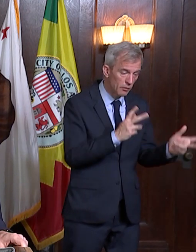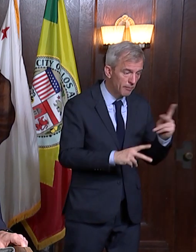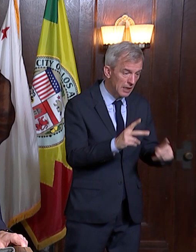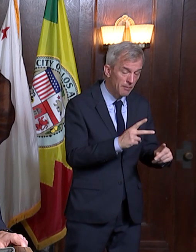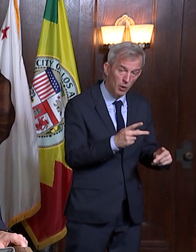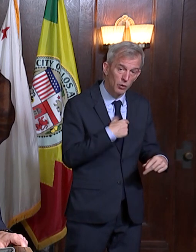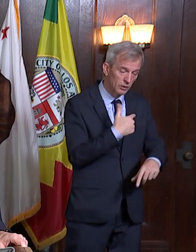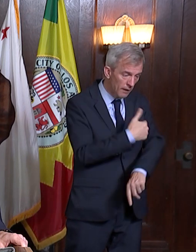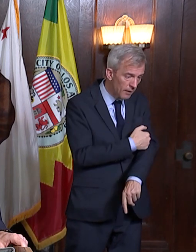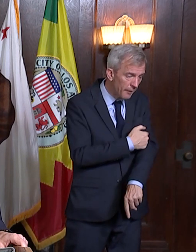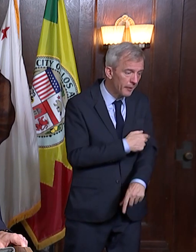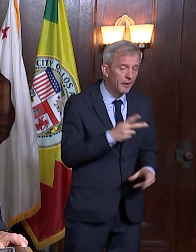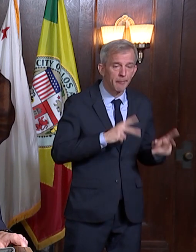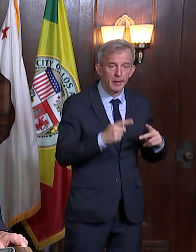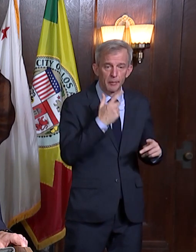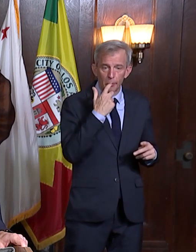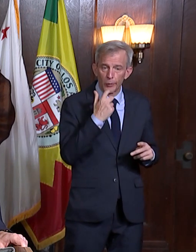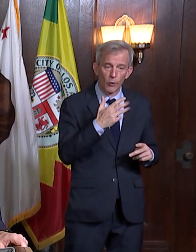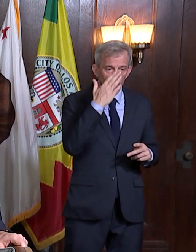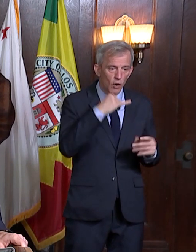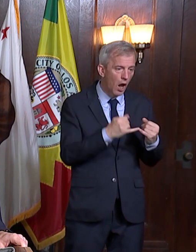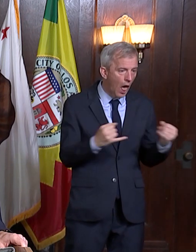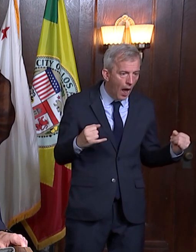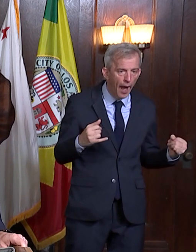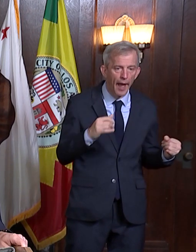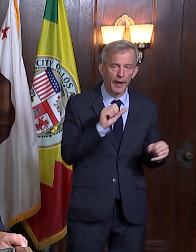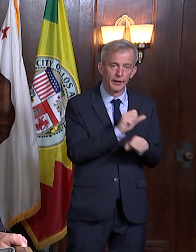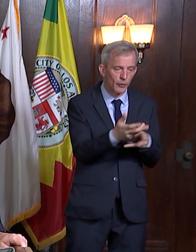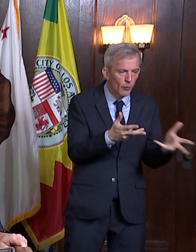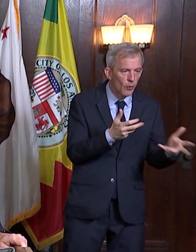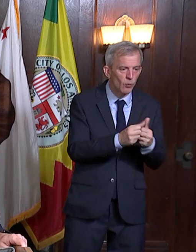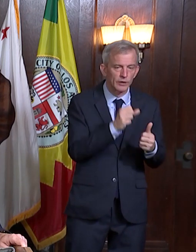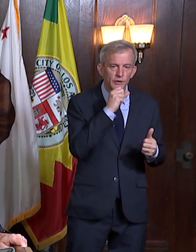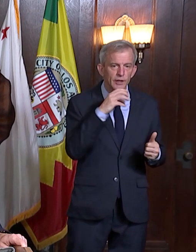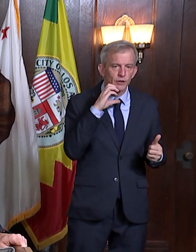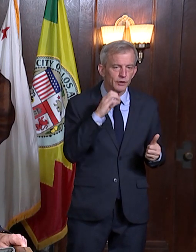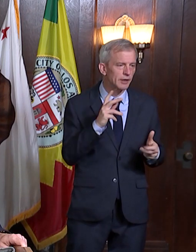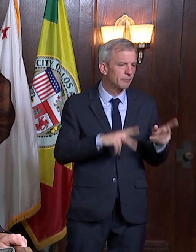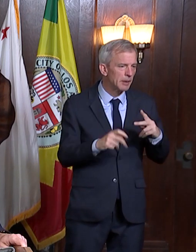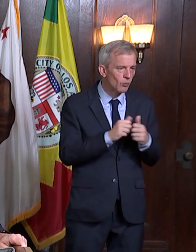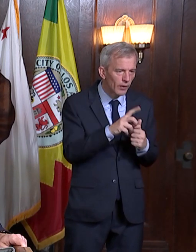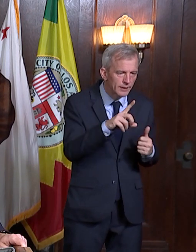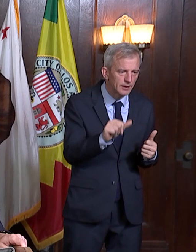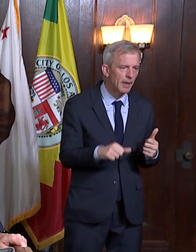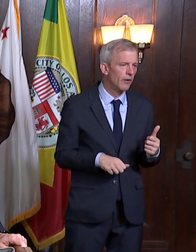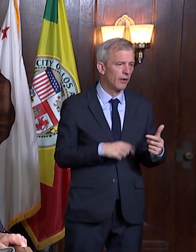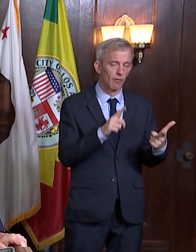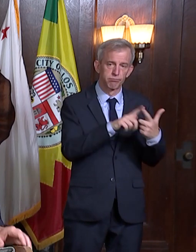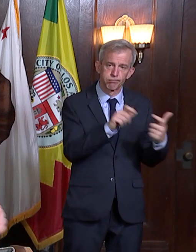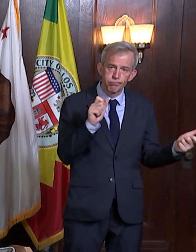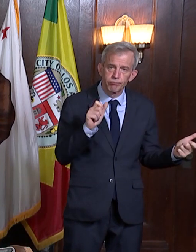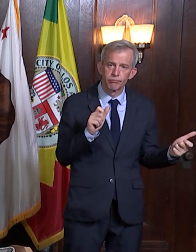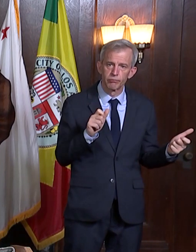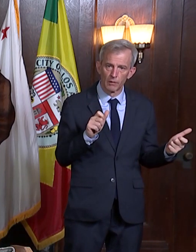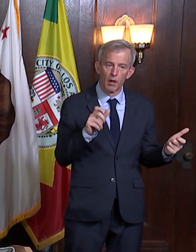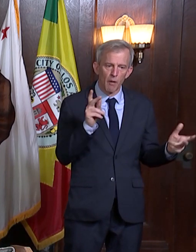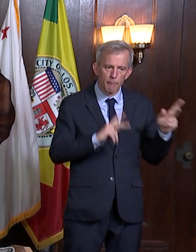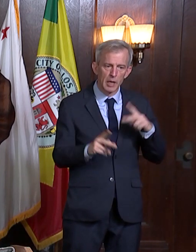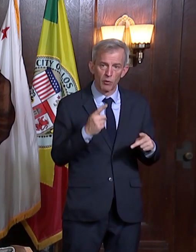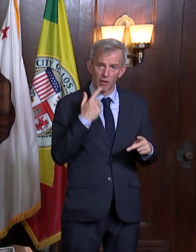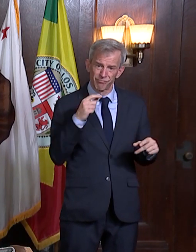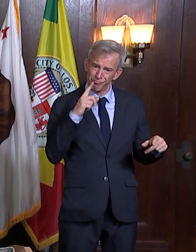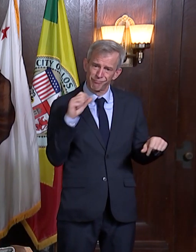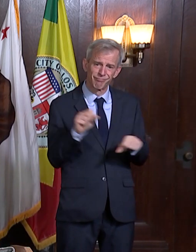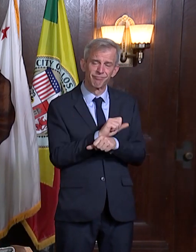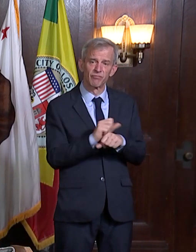dealing with vulnerable populations, going into their homes, seniors, people with pre-existing health conditions, those who may have legitimate reasons